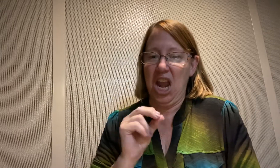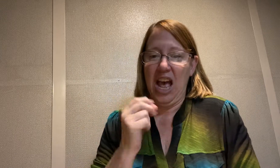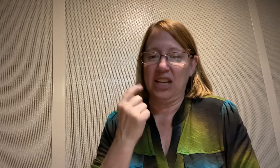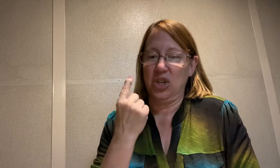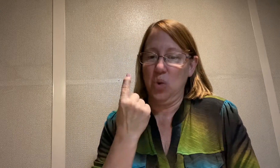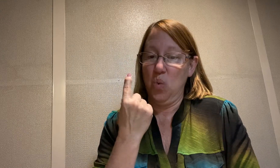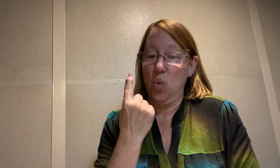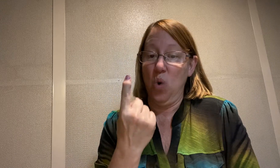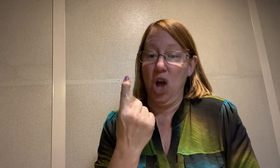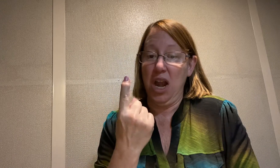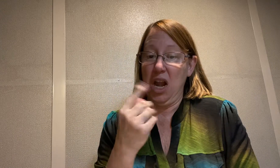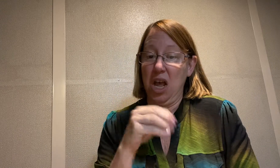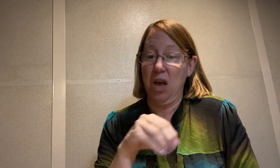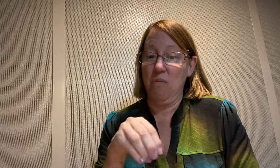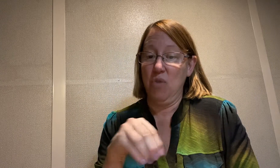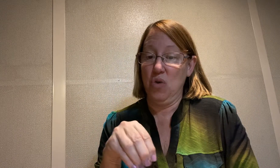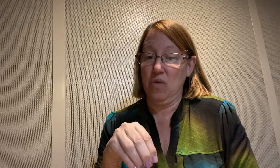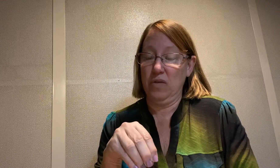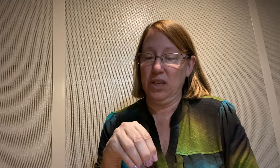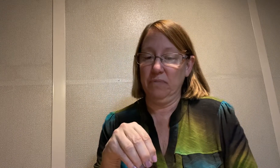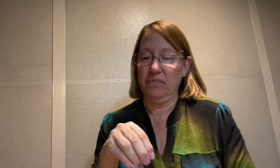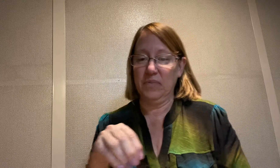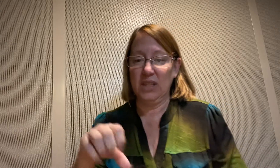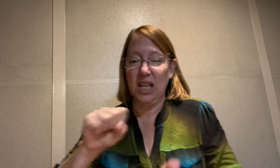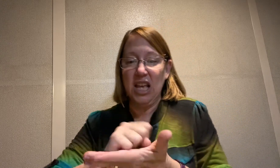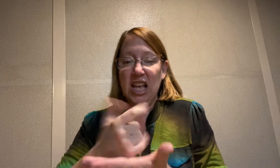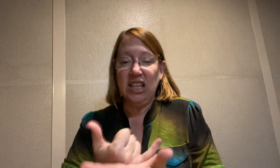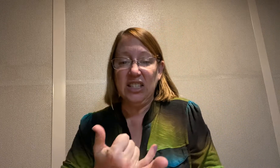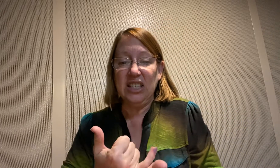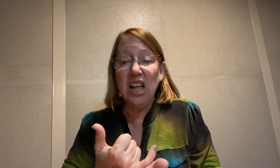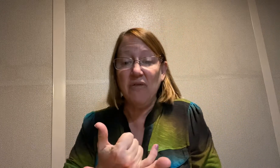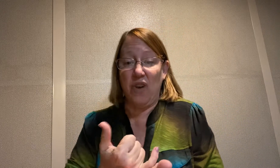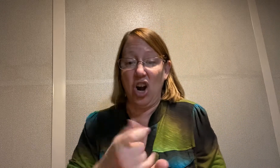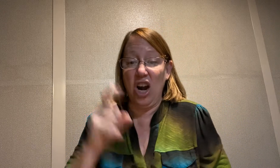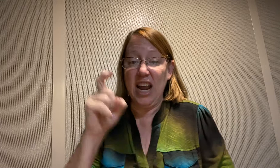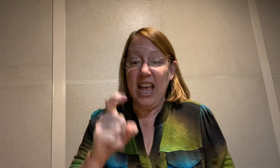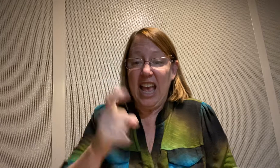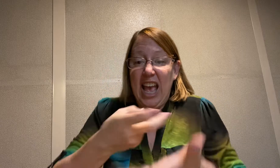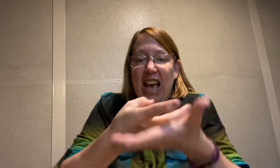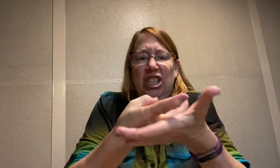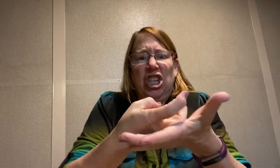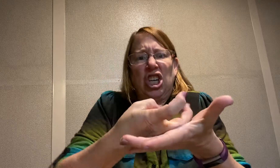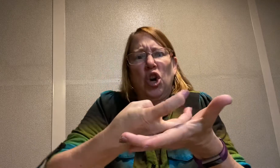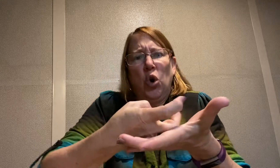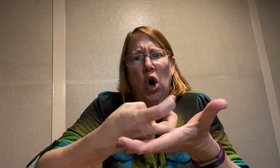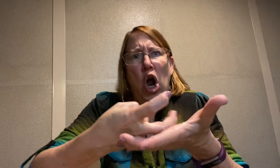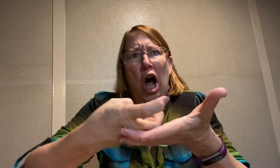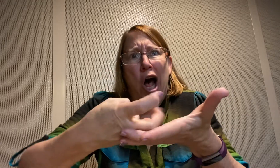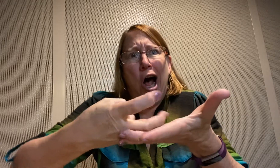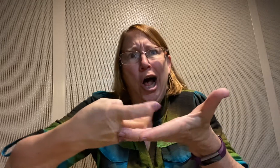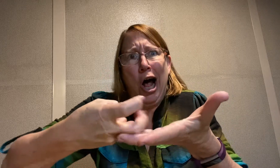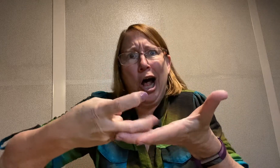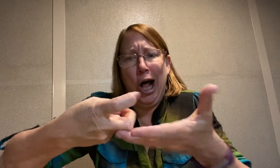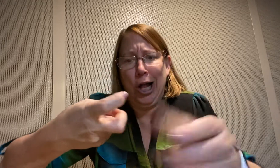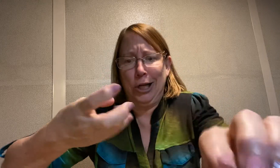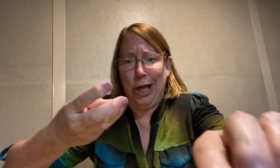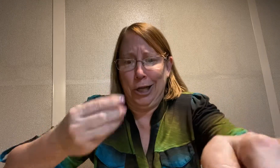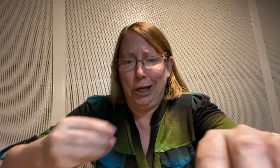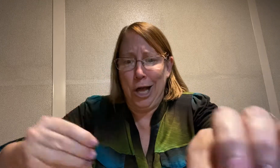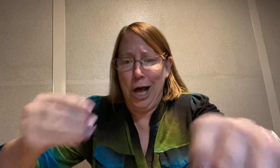Not one moved. Silver had to crawl along